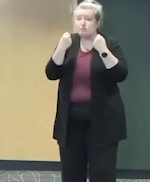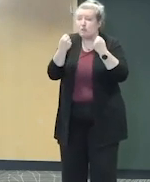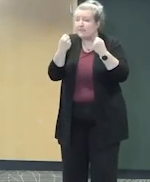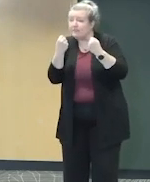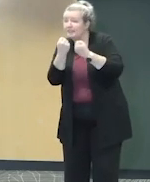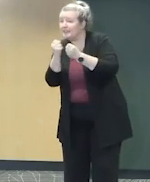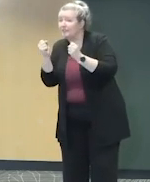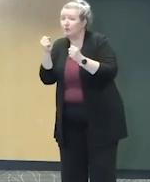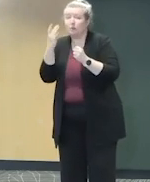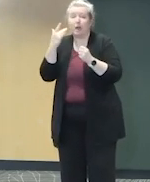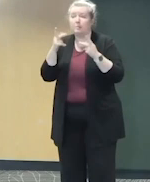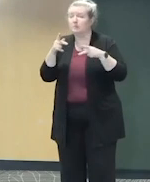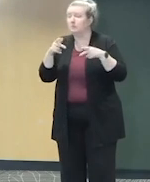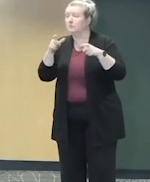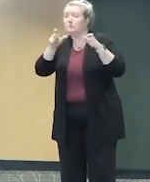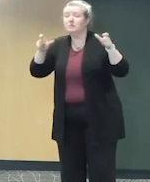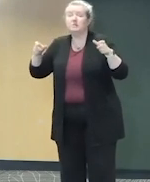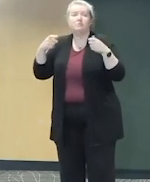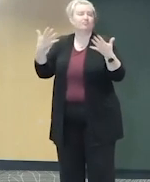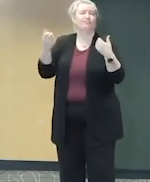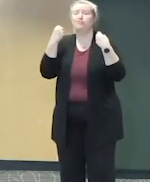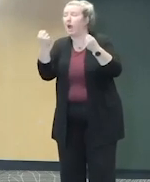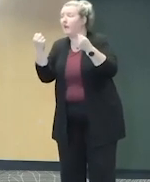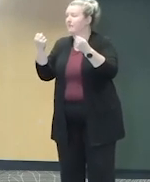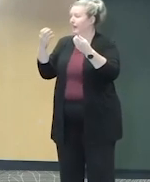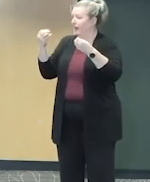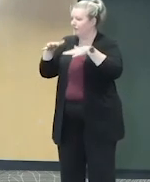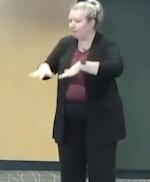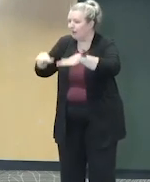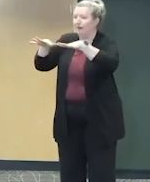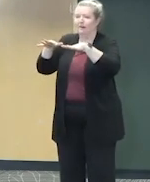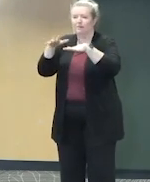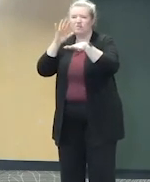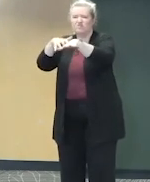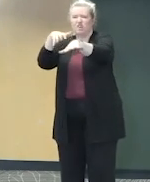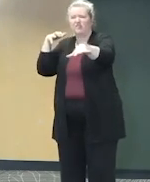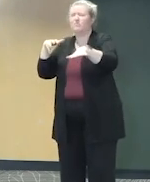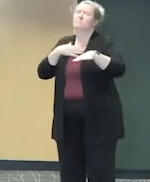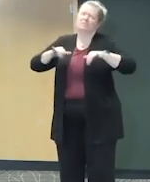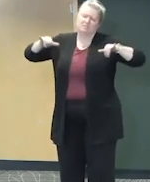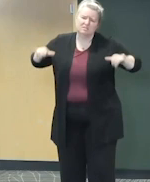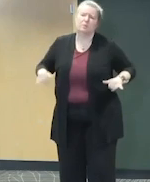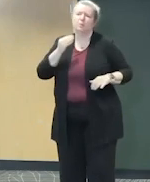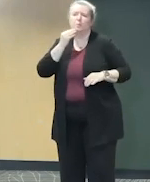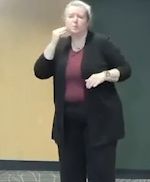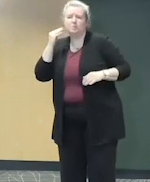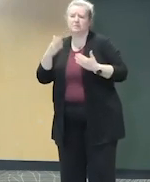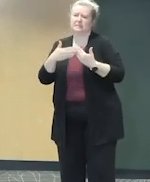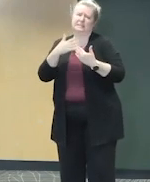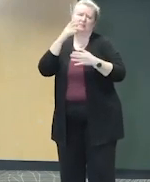out on the road. So again, please don't go out unless you have to go out. Again,